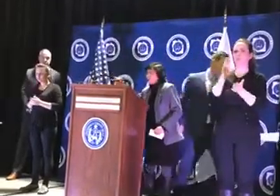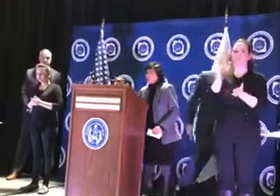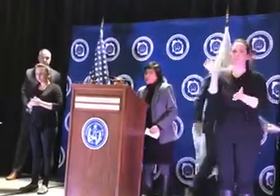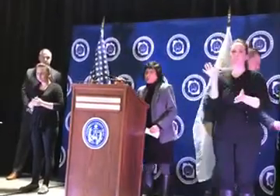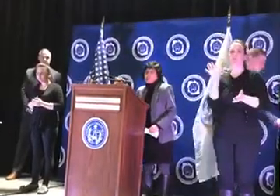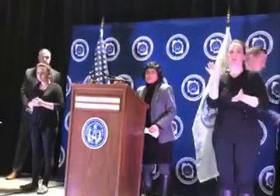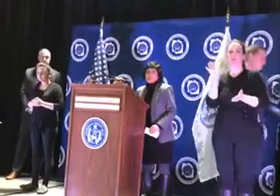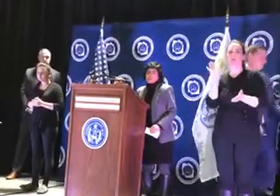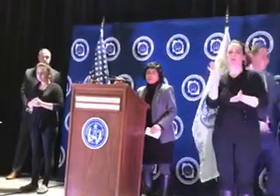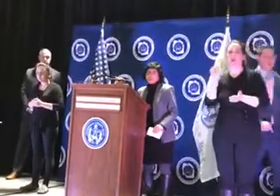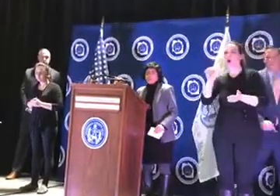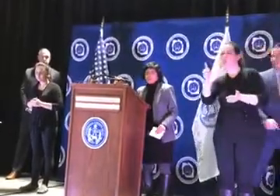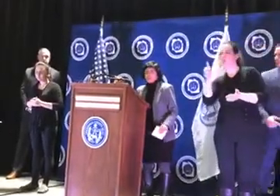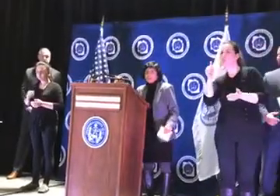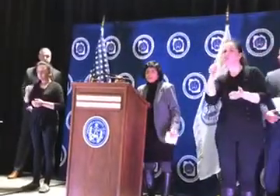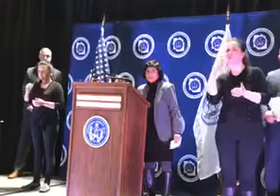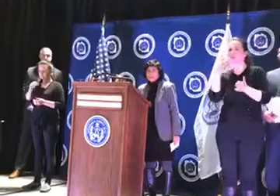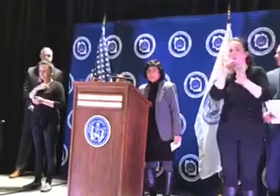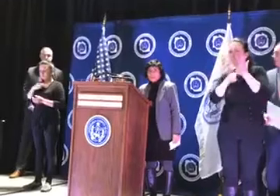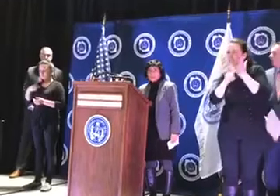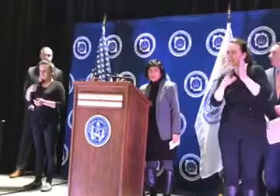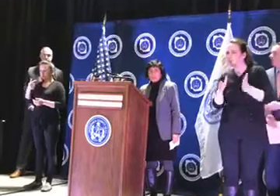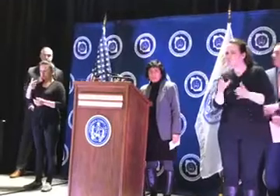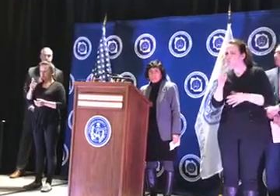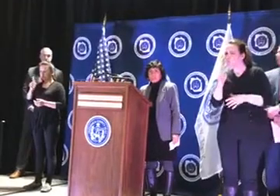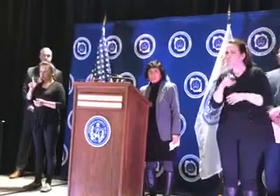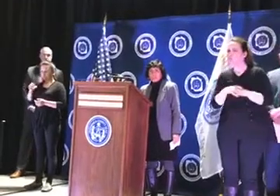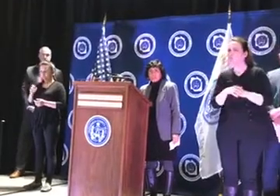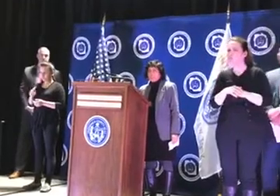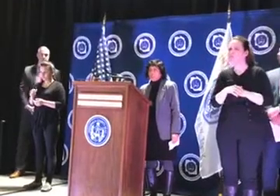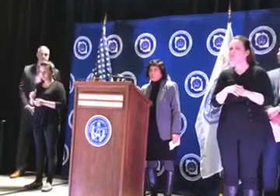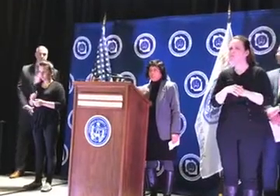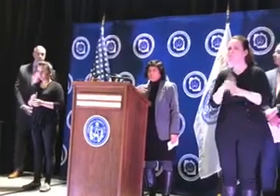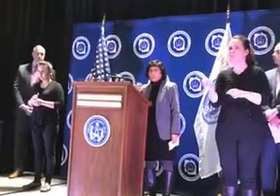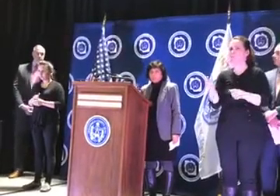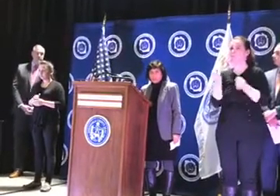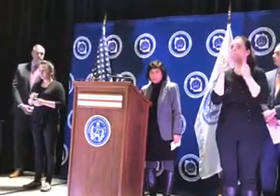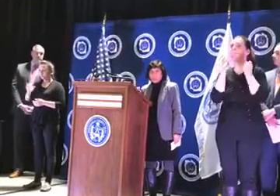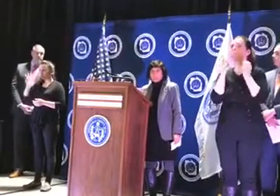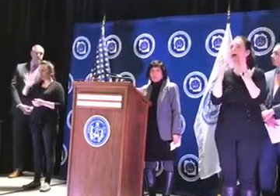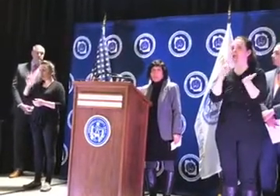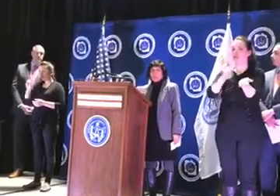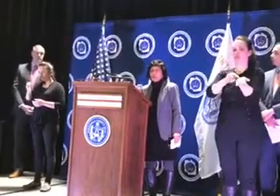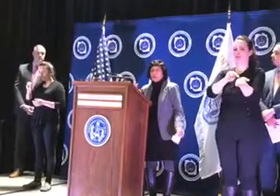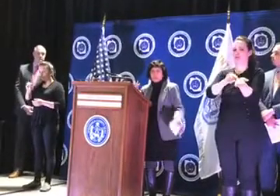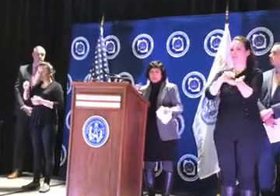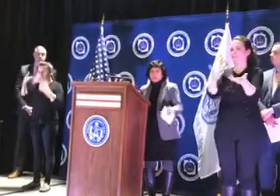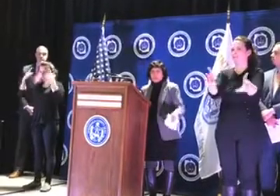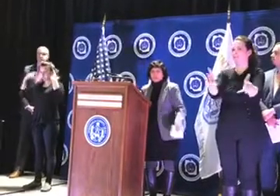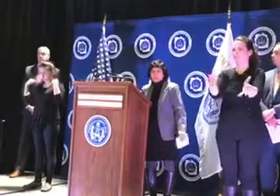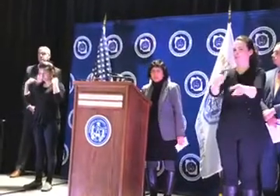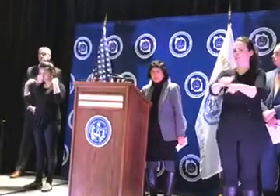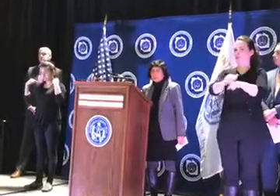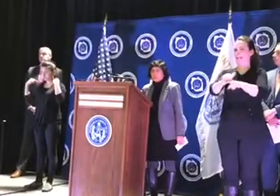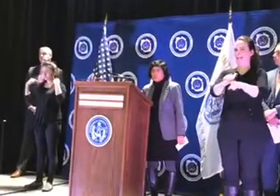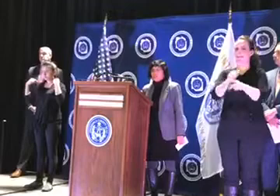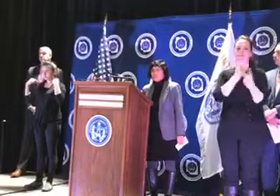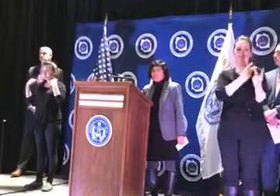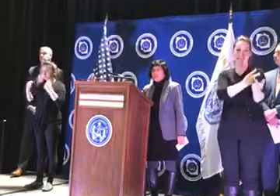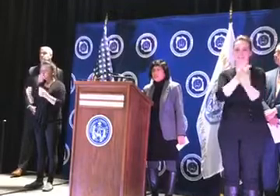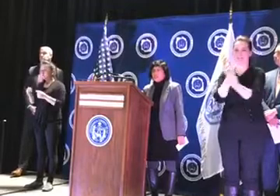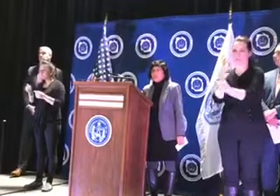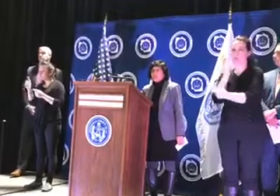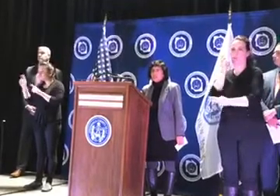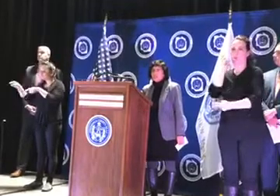So we have actually many nurses who we continue to train now, who were doing home visiting from our different programs. So at